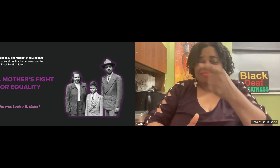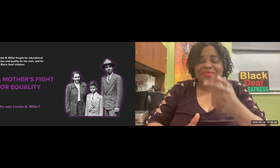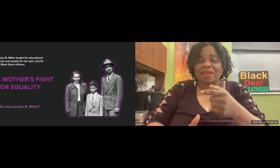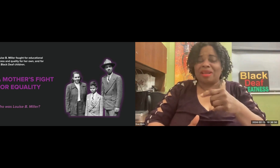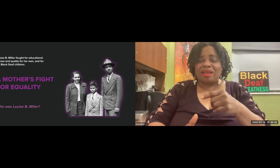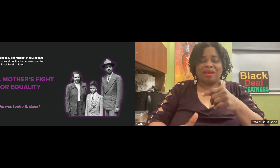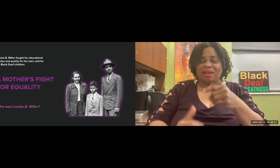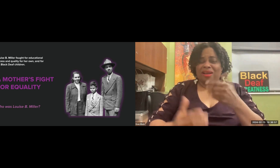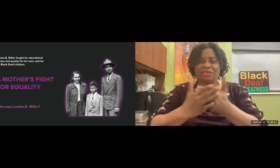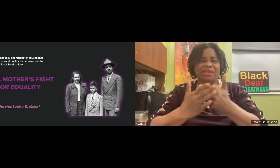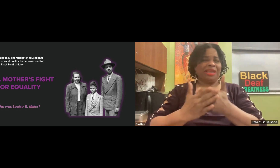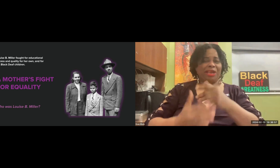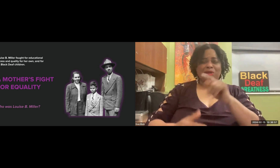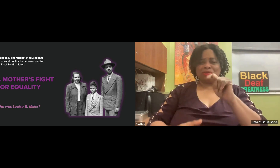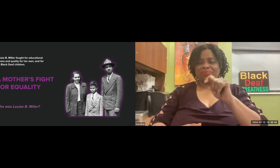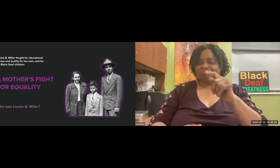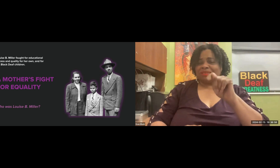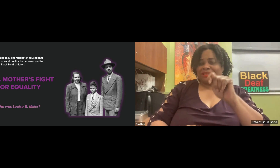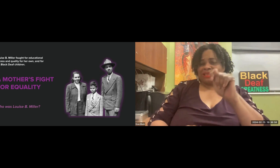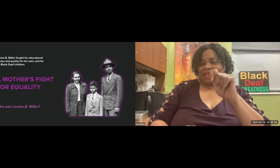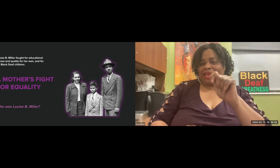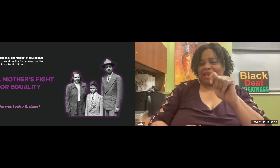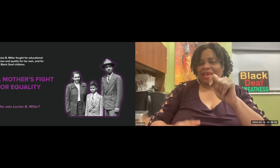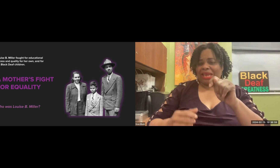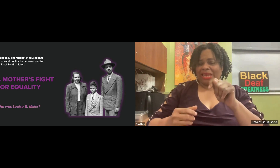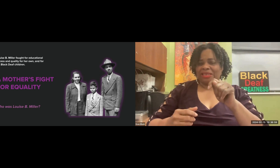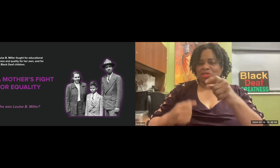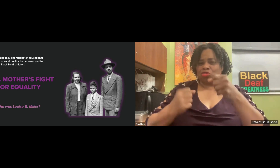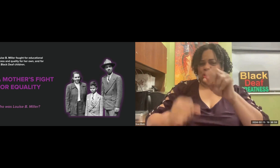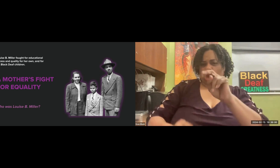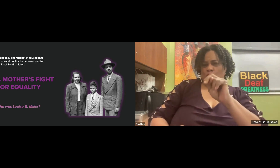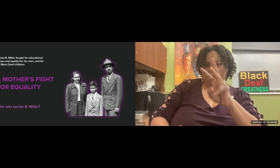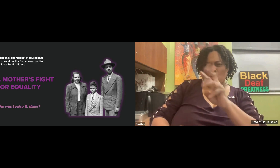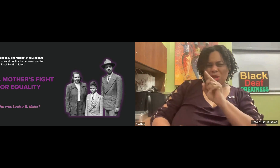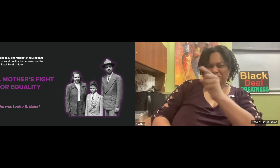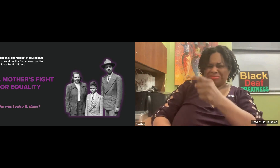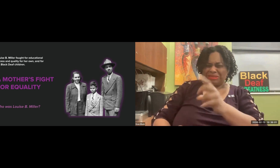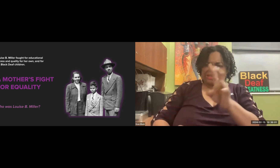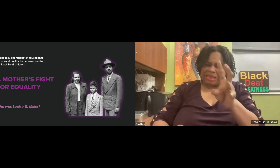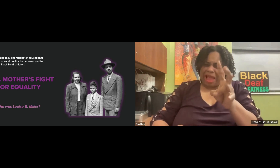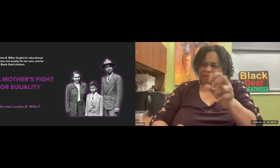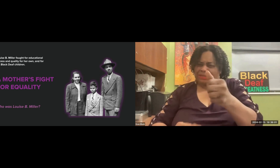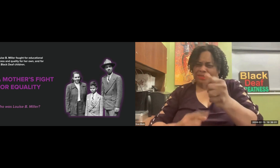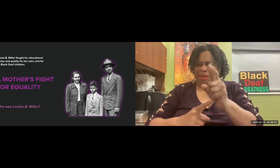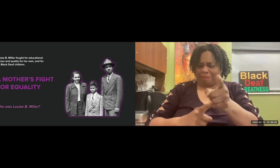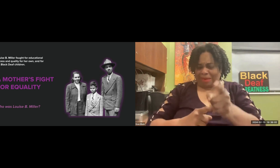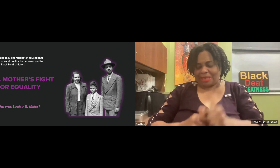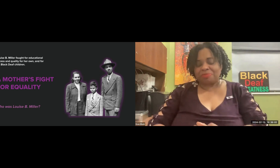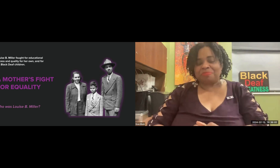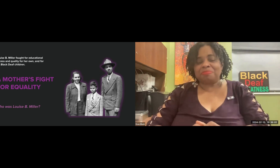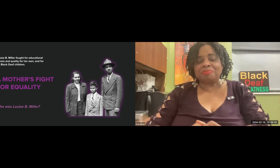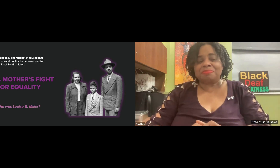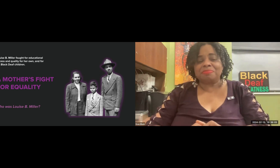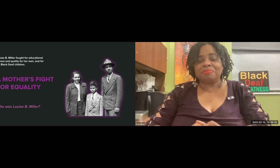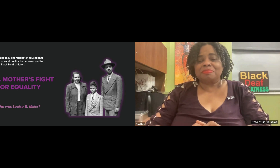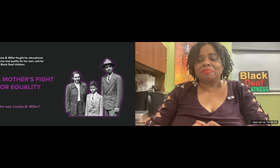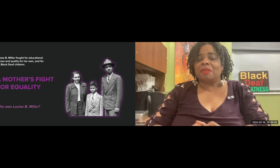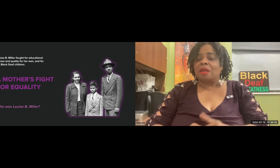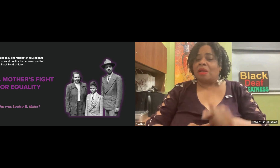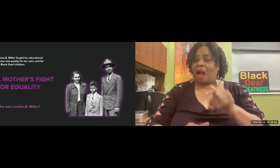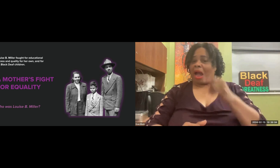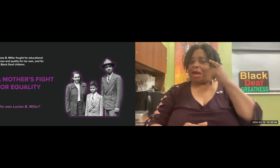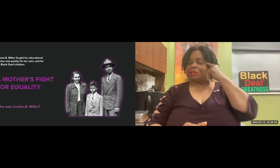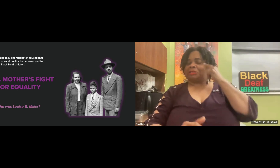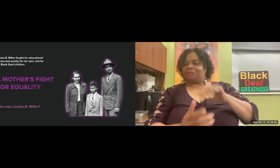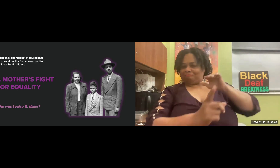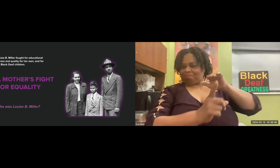Gallaudet University, a few streets over. Over near the T in Northwest, about 7